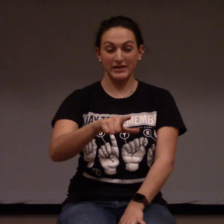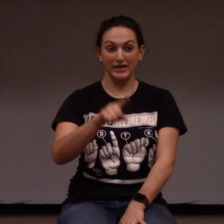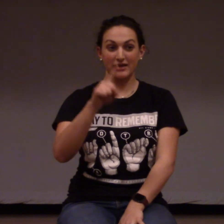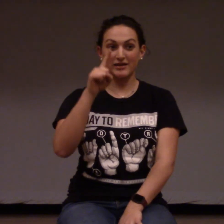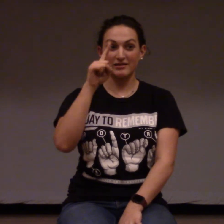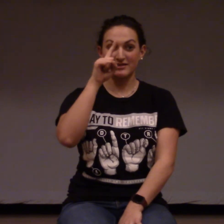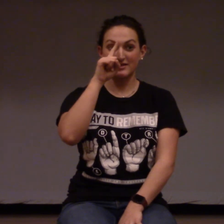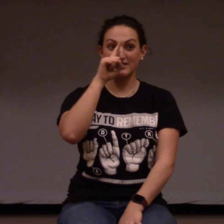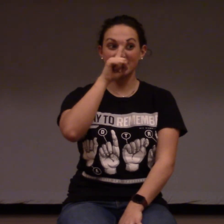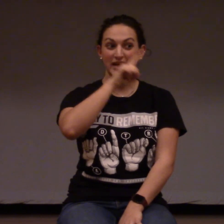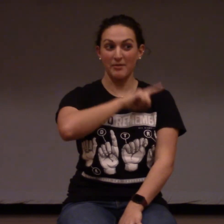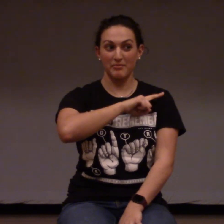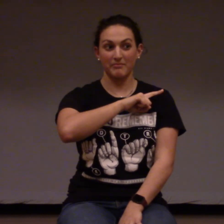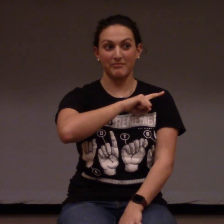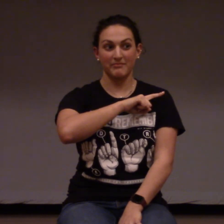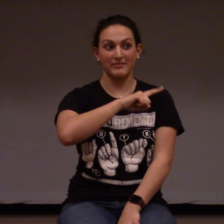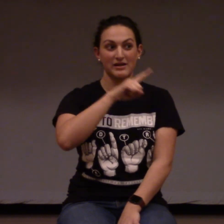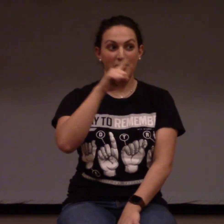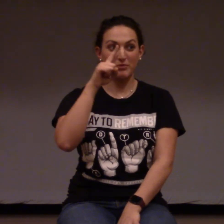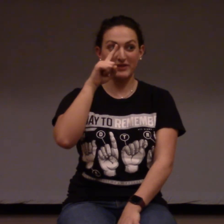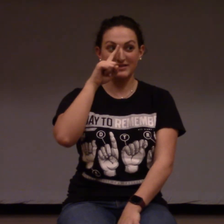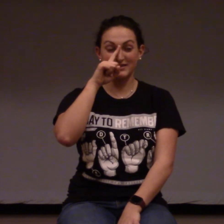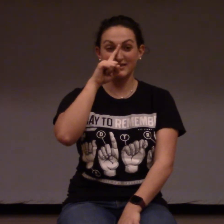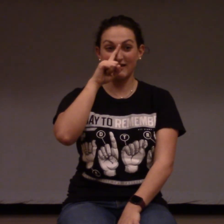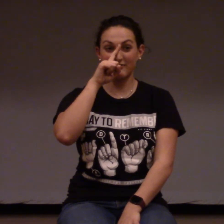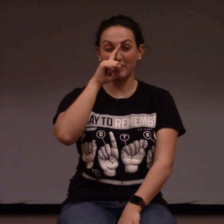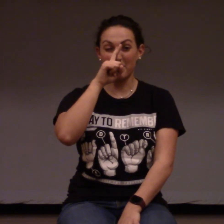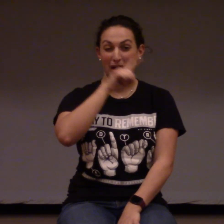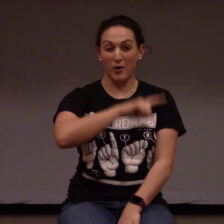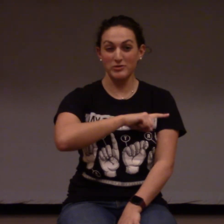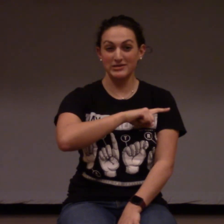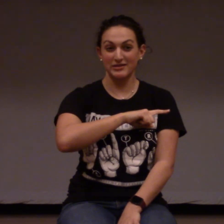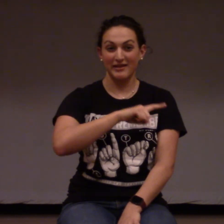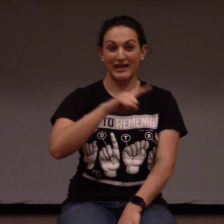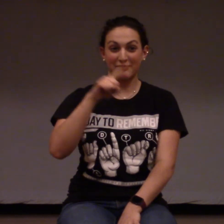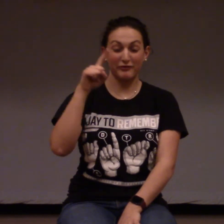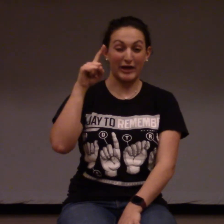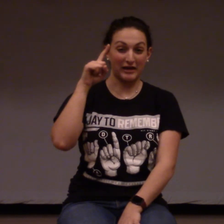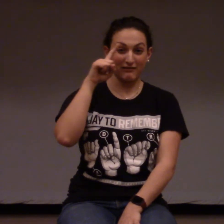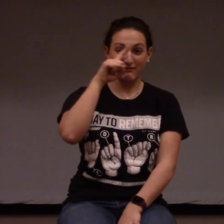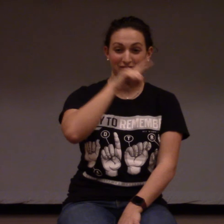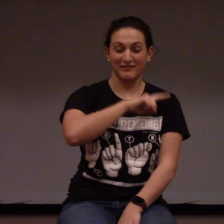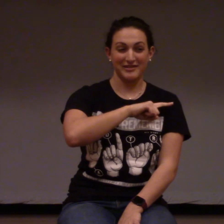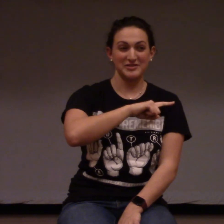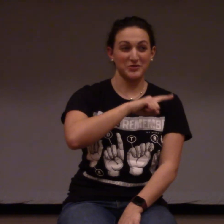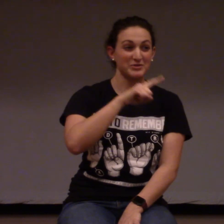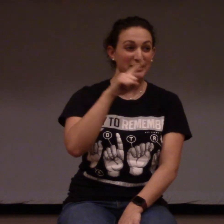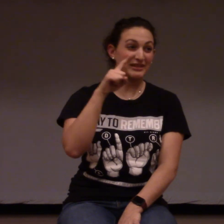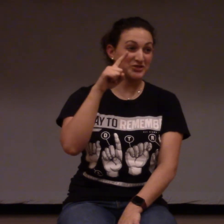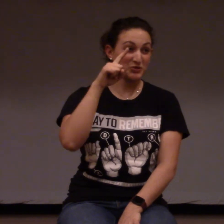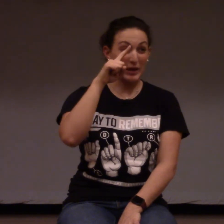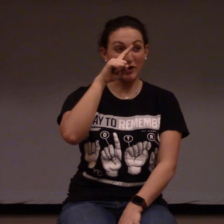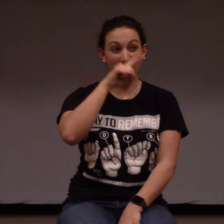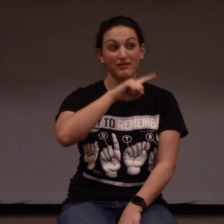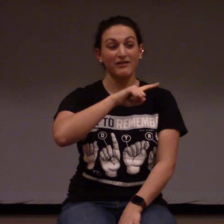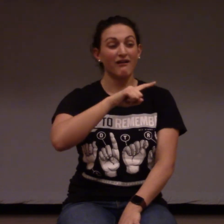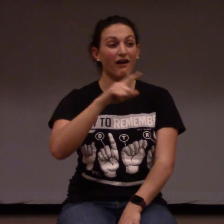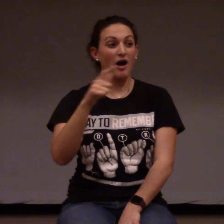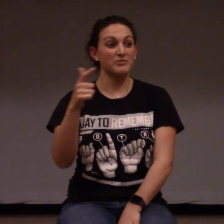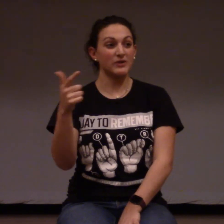seen step, but that's the sign for mouse and fake. So to me that's just weird. So I